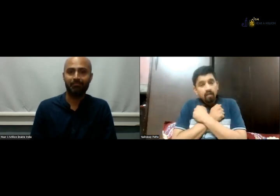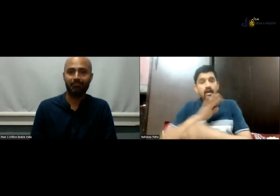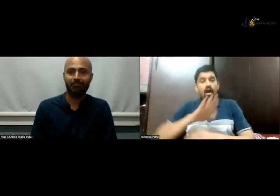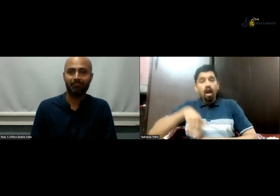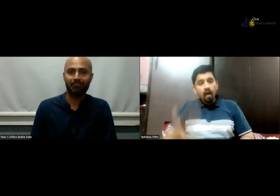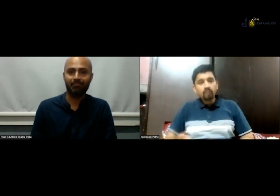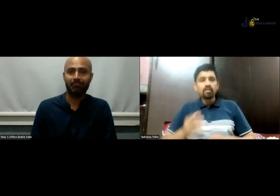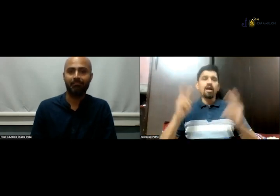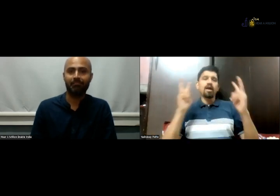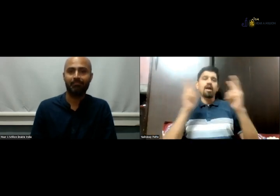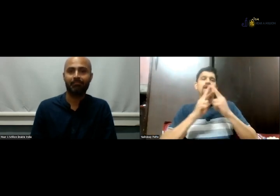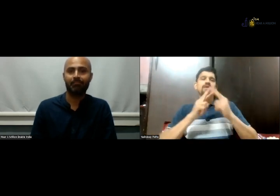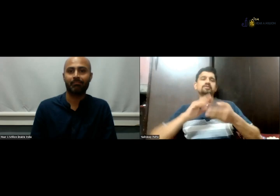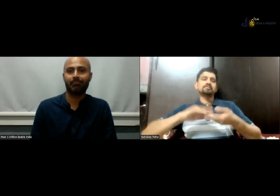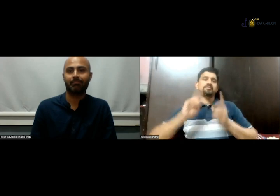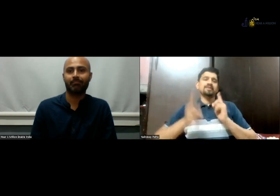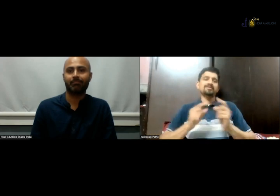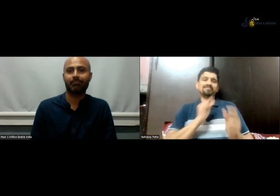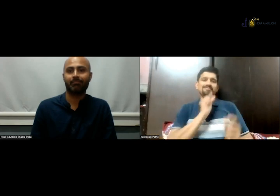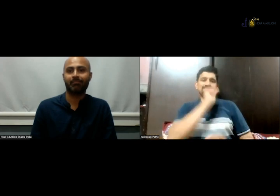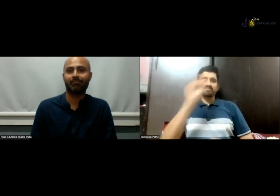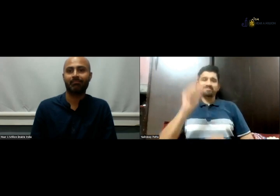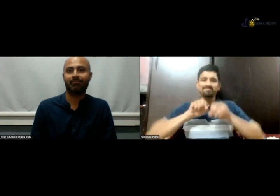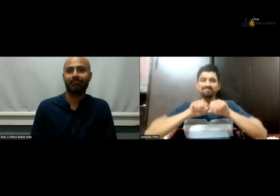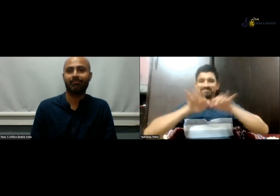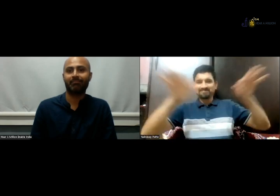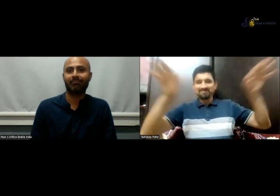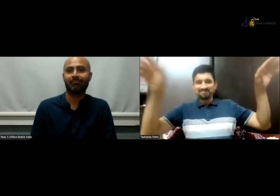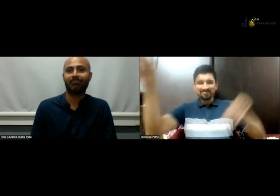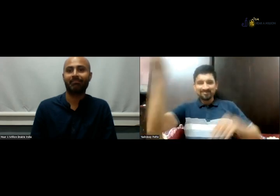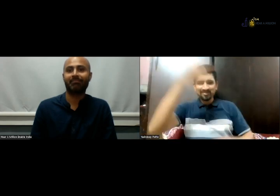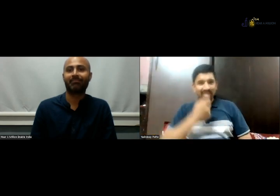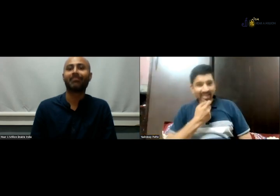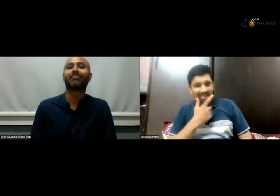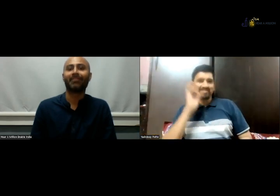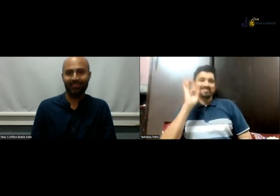arranged one, but our love started,